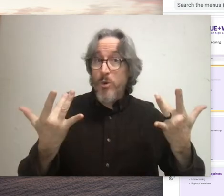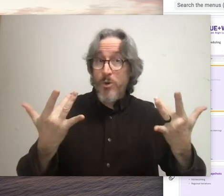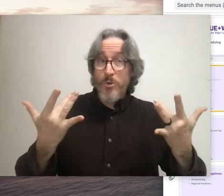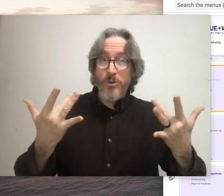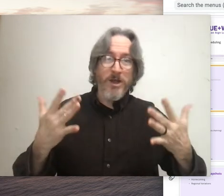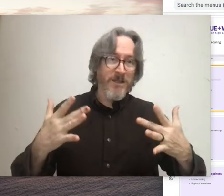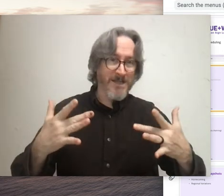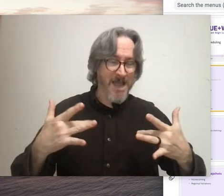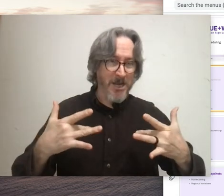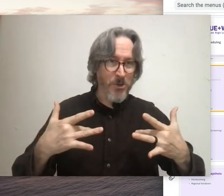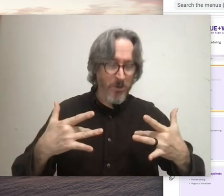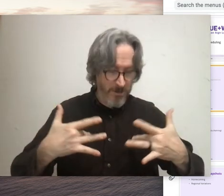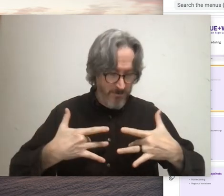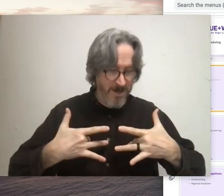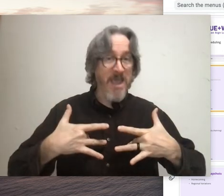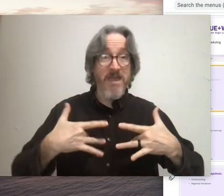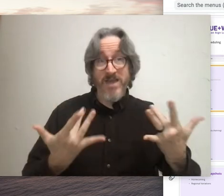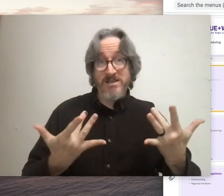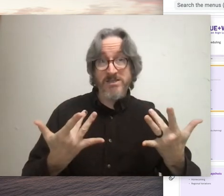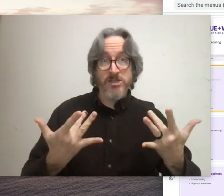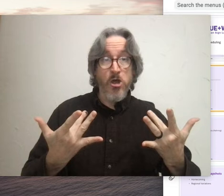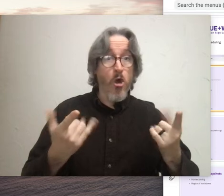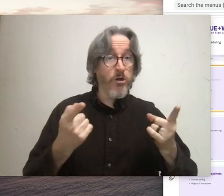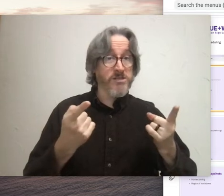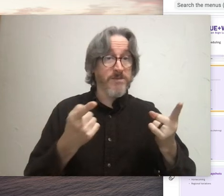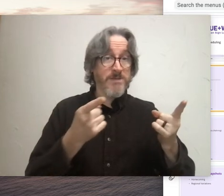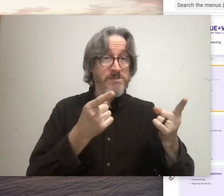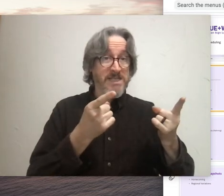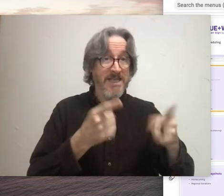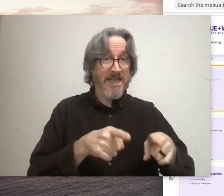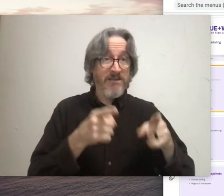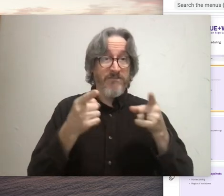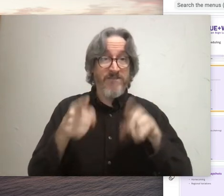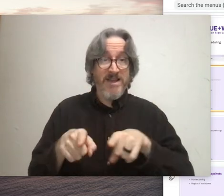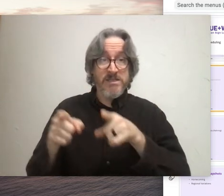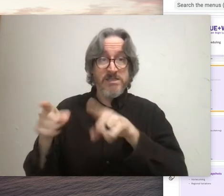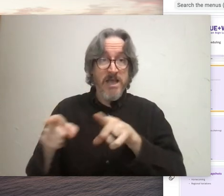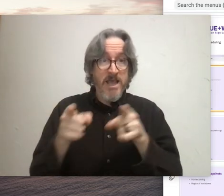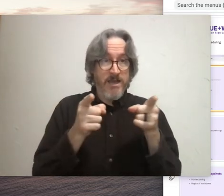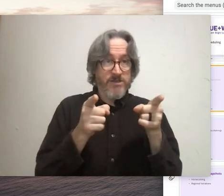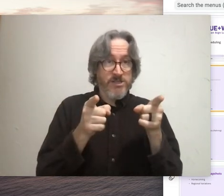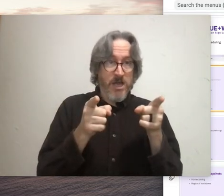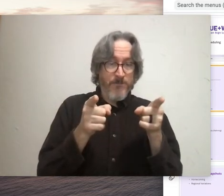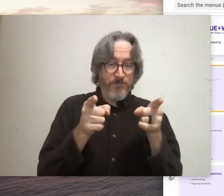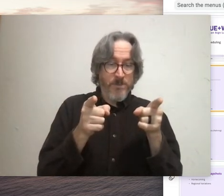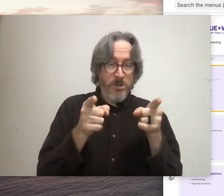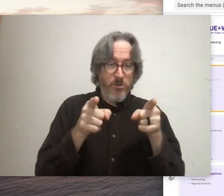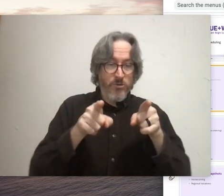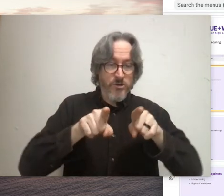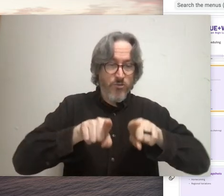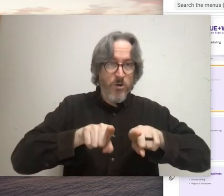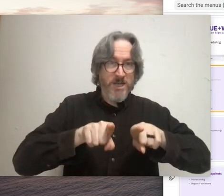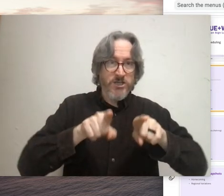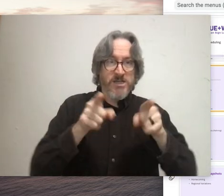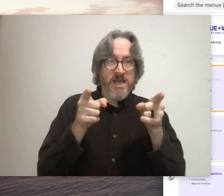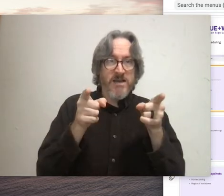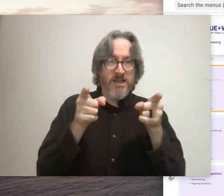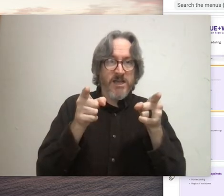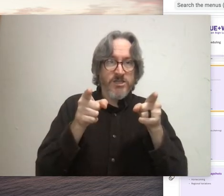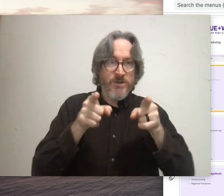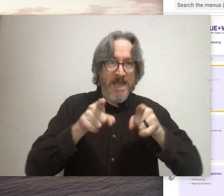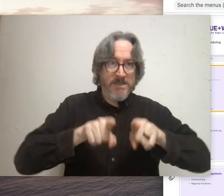like woohoo, that's kind of cool, right? Events, or you'll sometimes see events, and it's there's a rotation.